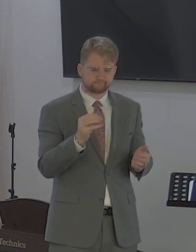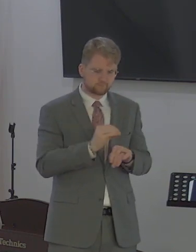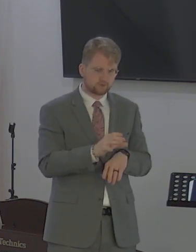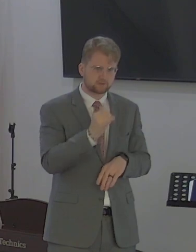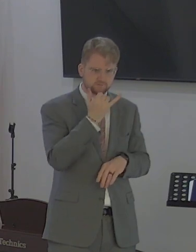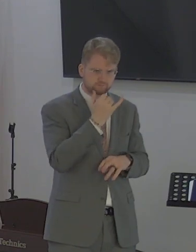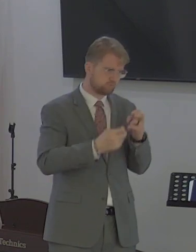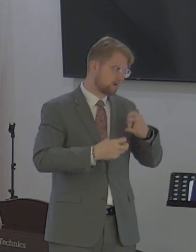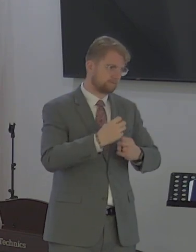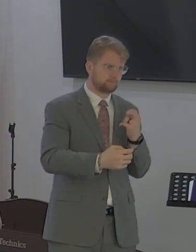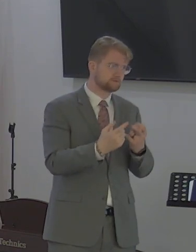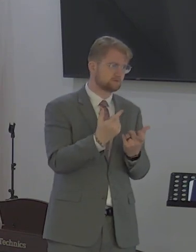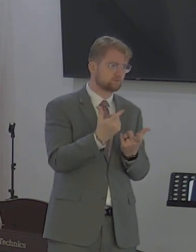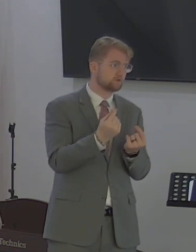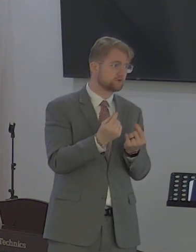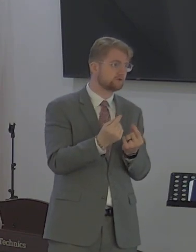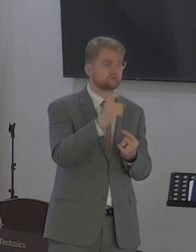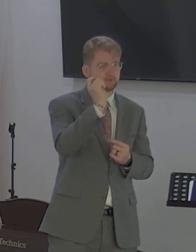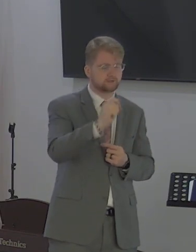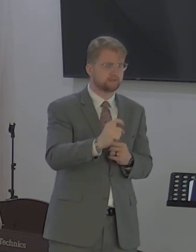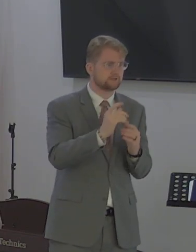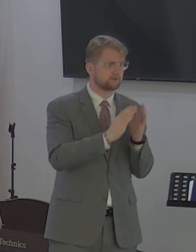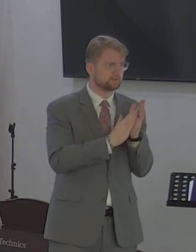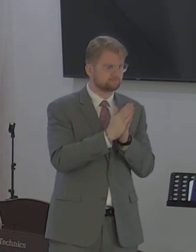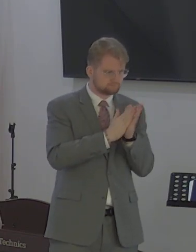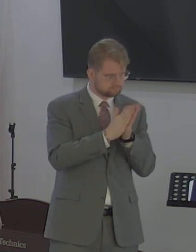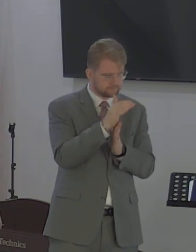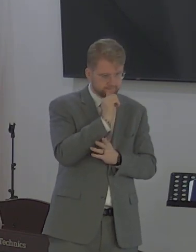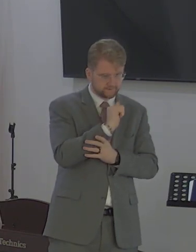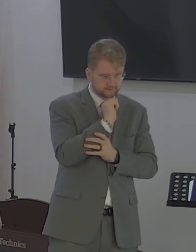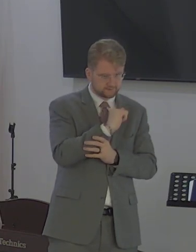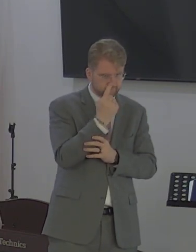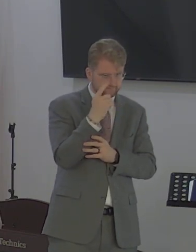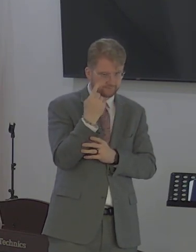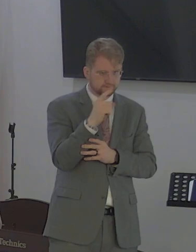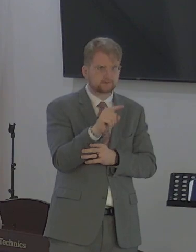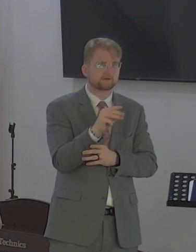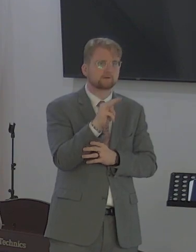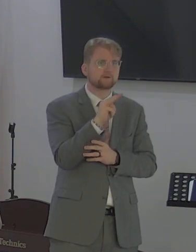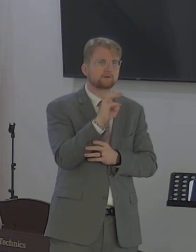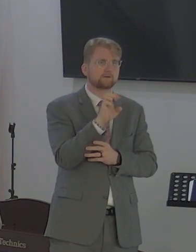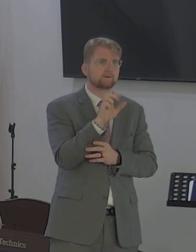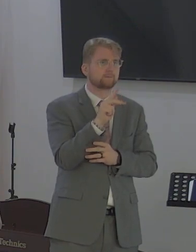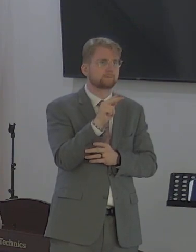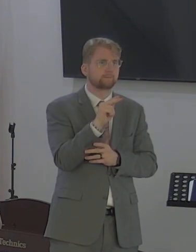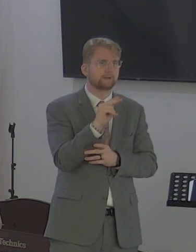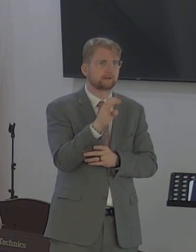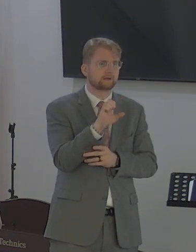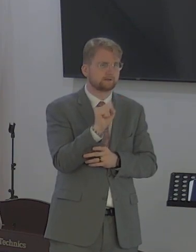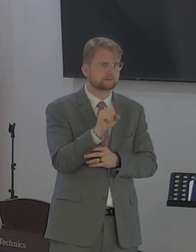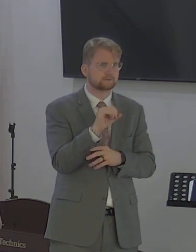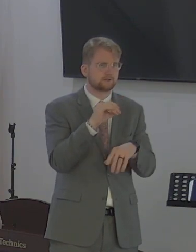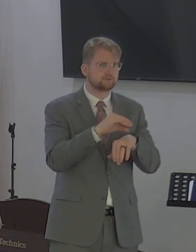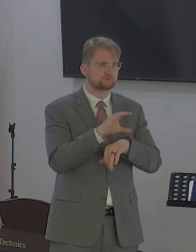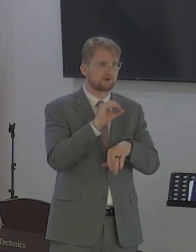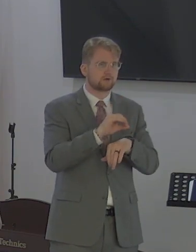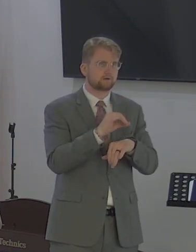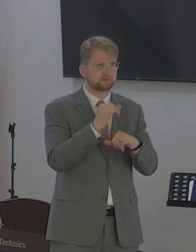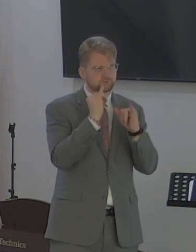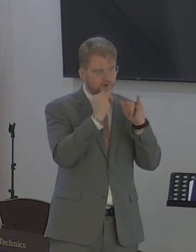and what you need to do is strive, be patient, for what? Verse 25. In meekness, instructing those that oppose themselves.